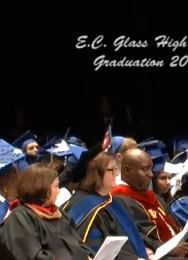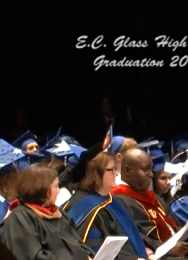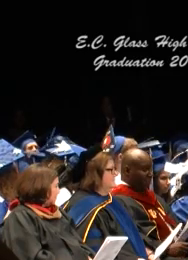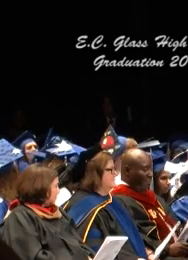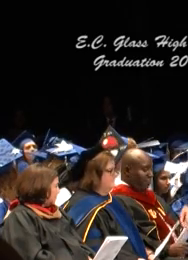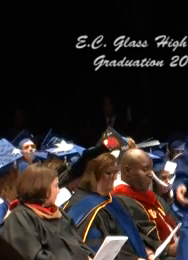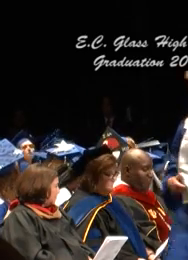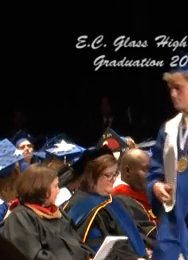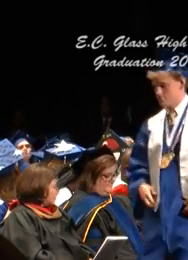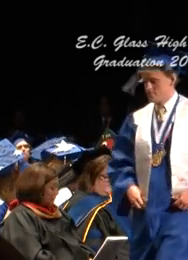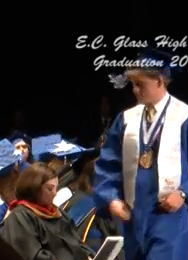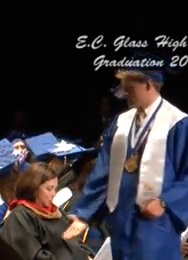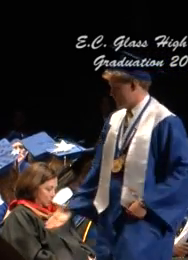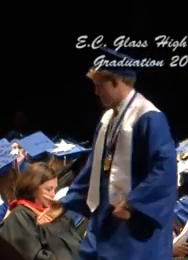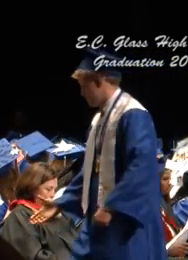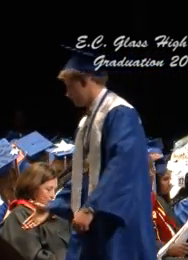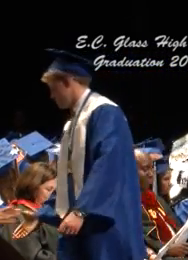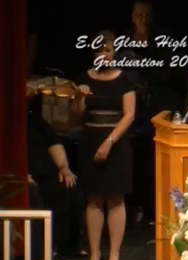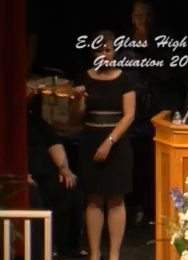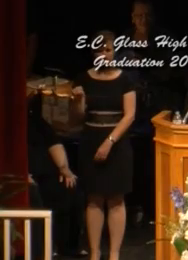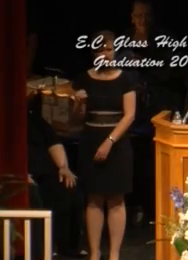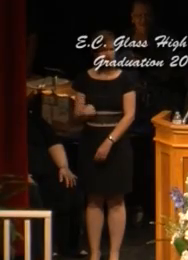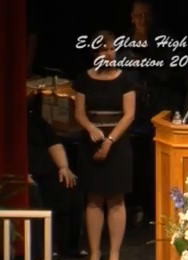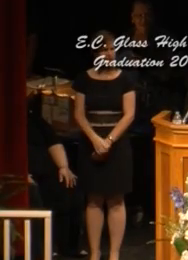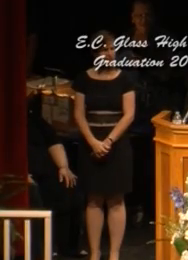Maya Chanel Lewis.